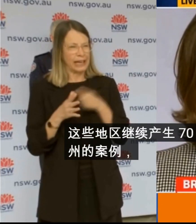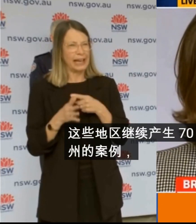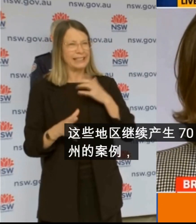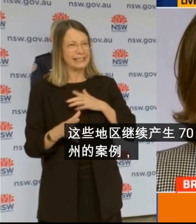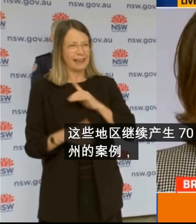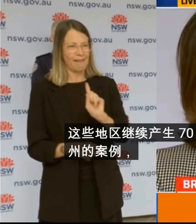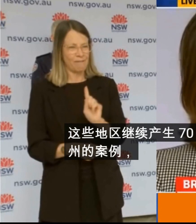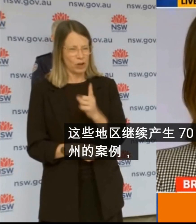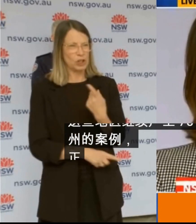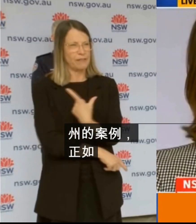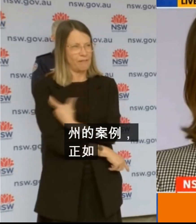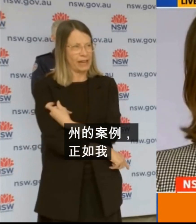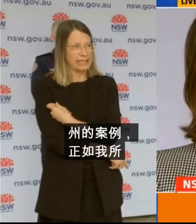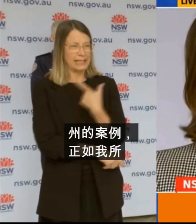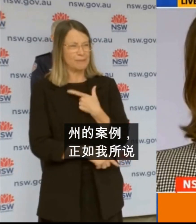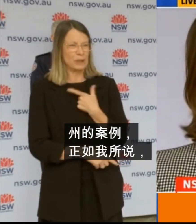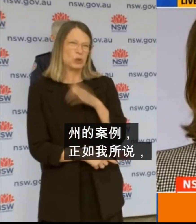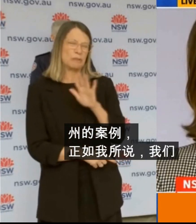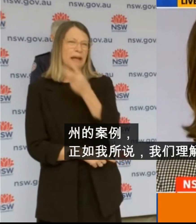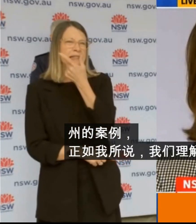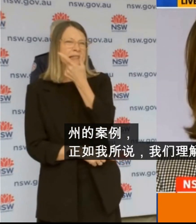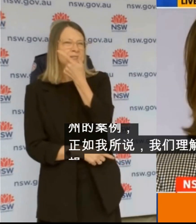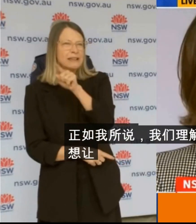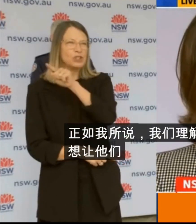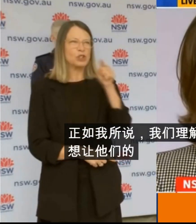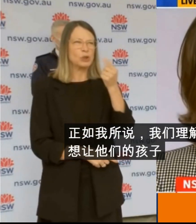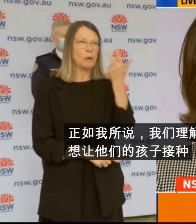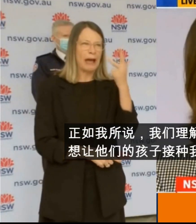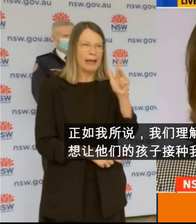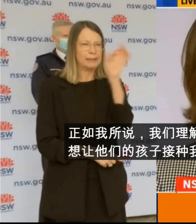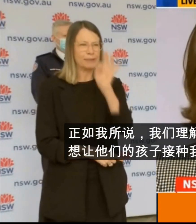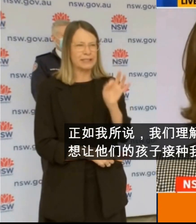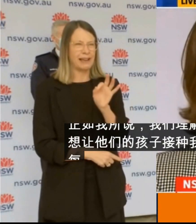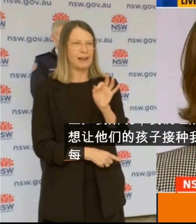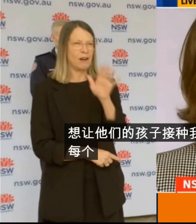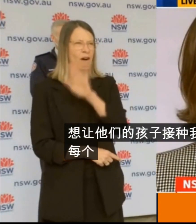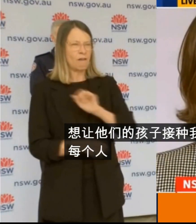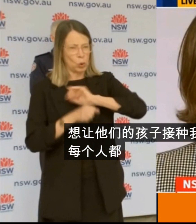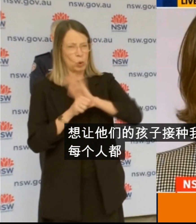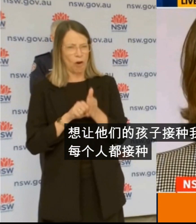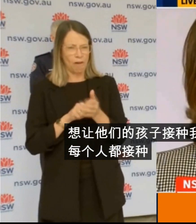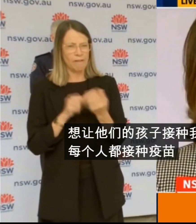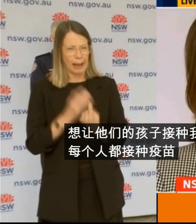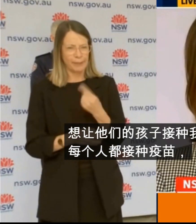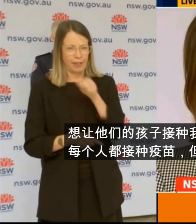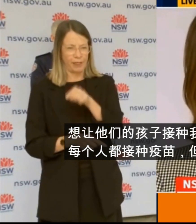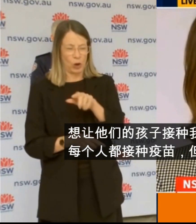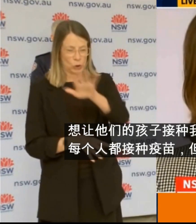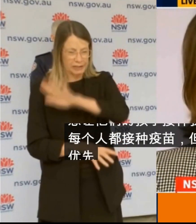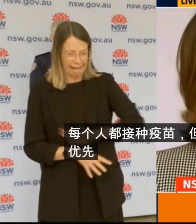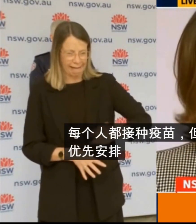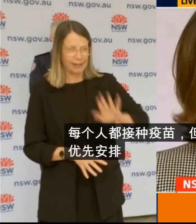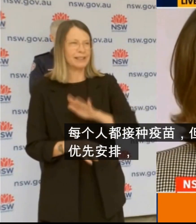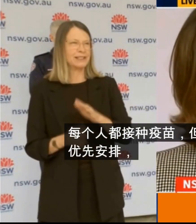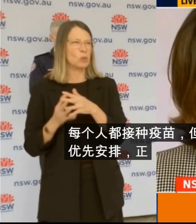state's cases. As I said, we understand people want to get their children. We all want to get everybody vaccinated. But there